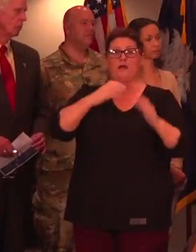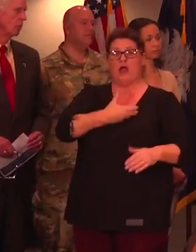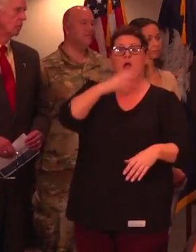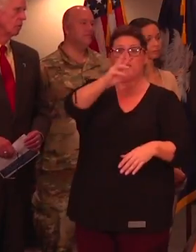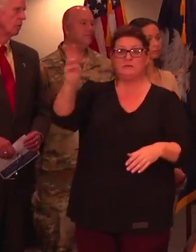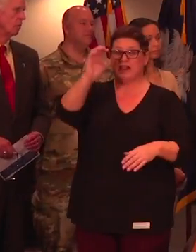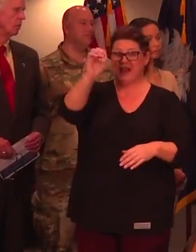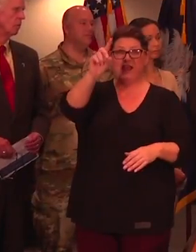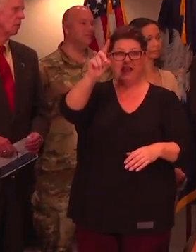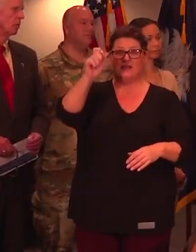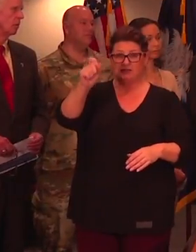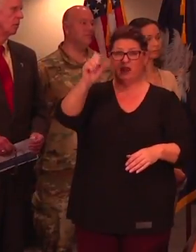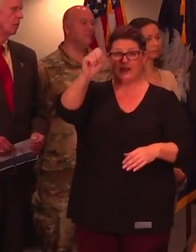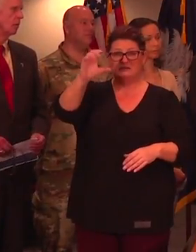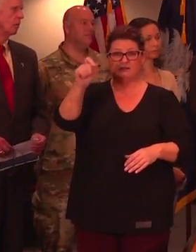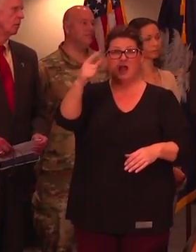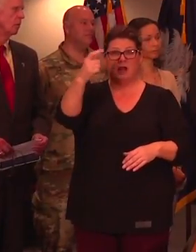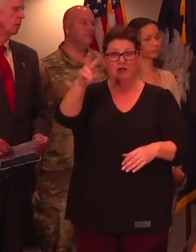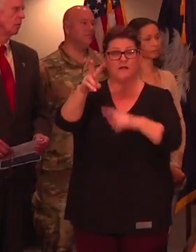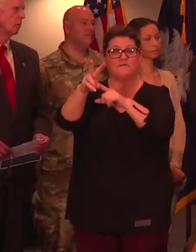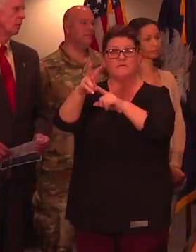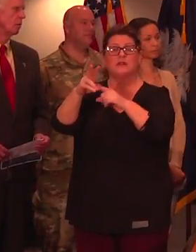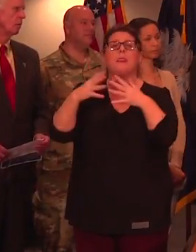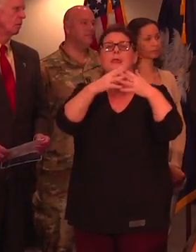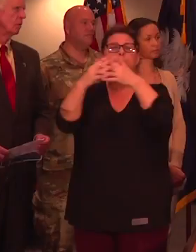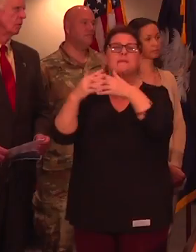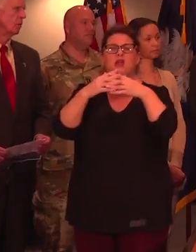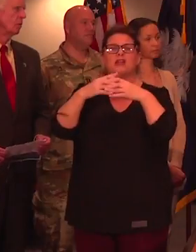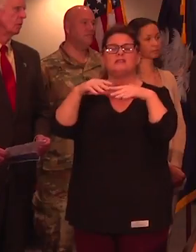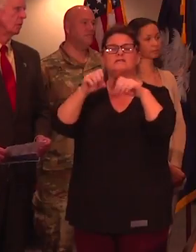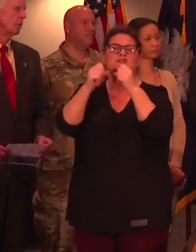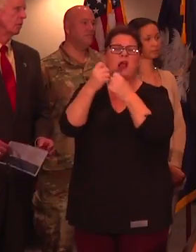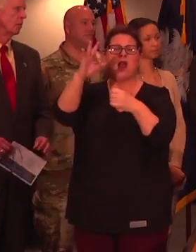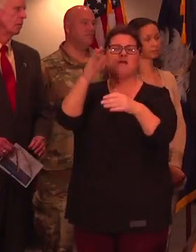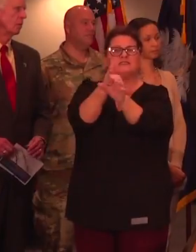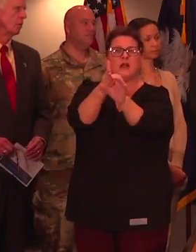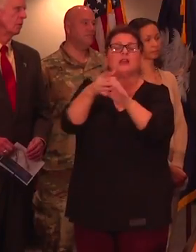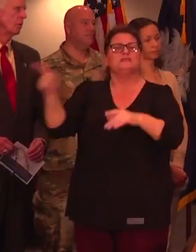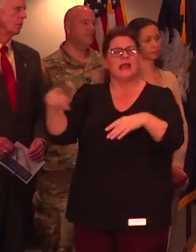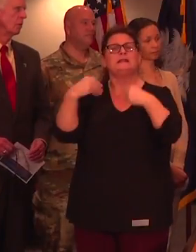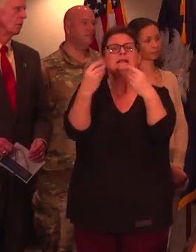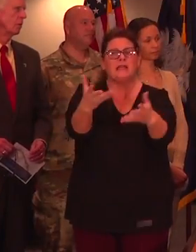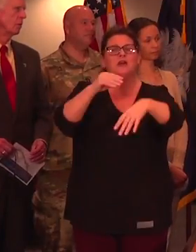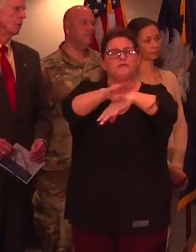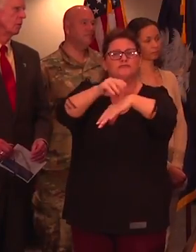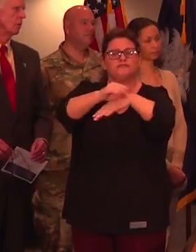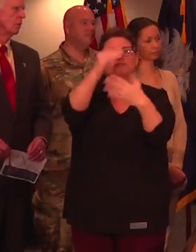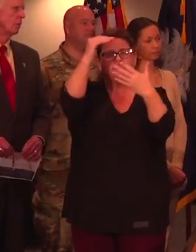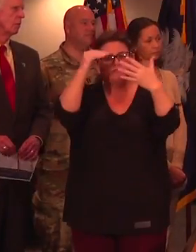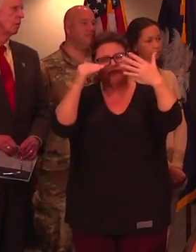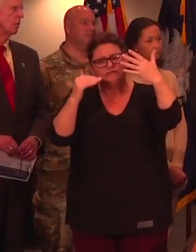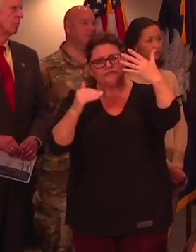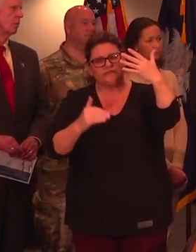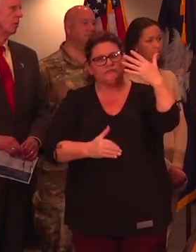ed.sc.gov, some tips that have been given by the American Society of Psychologists. I think they're very, very good. And I'd